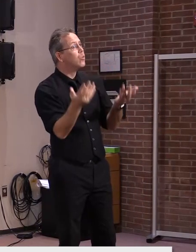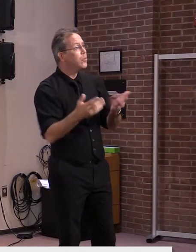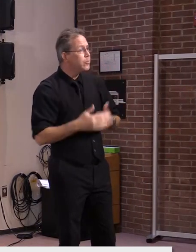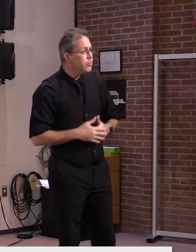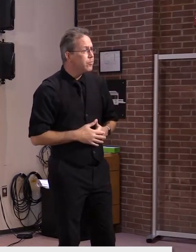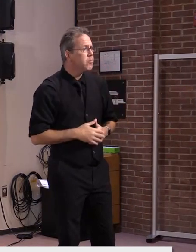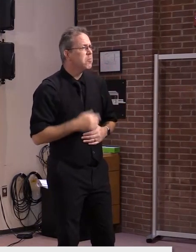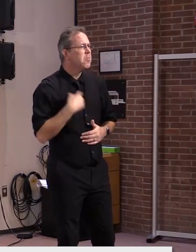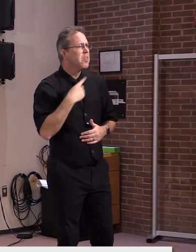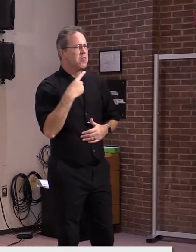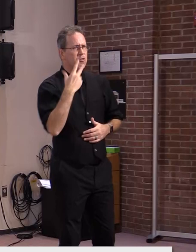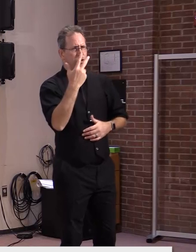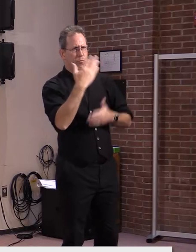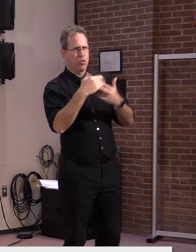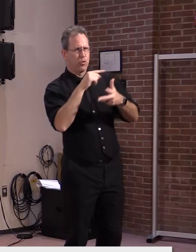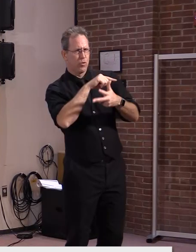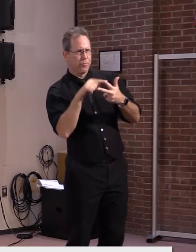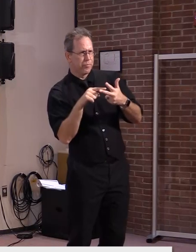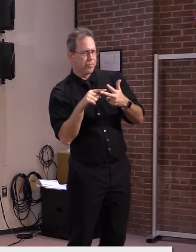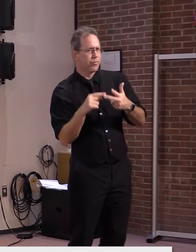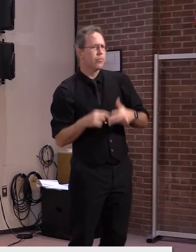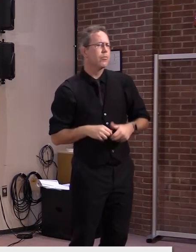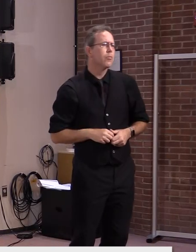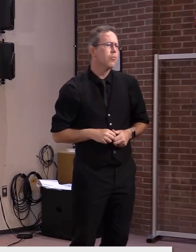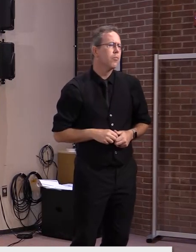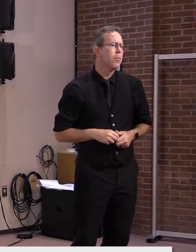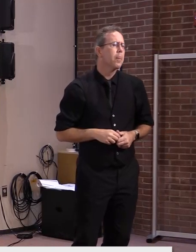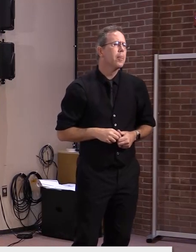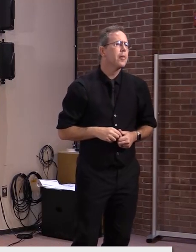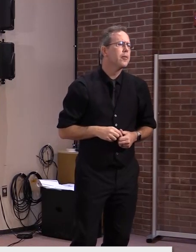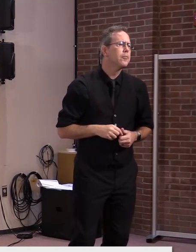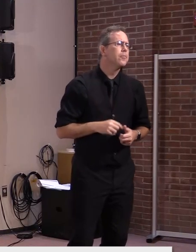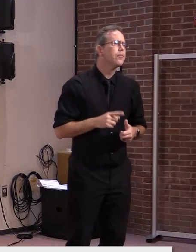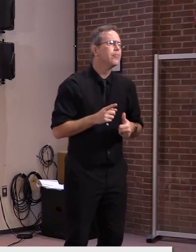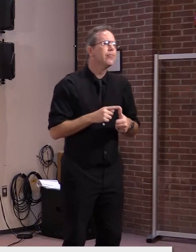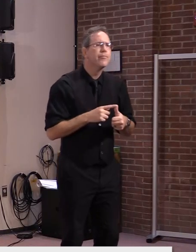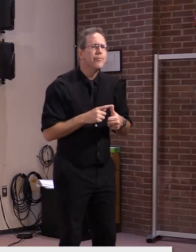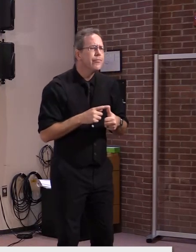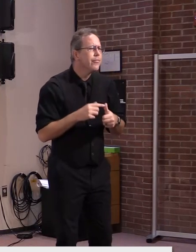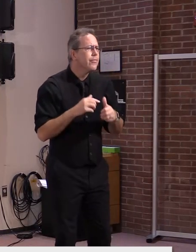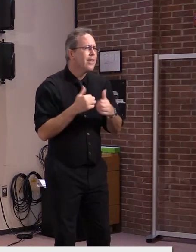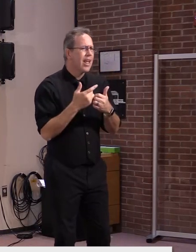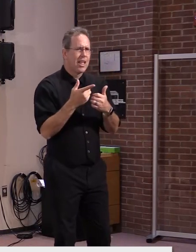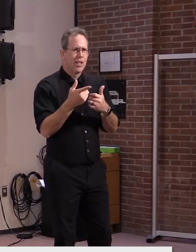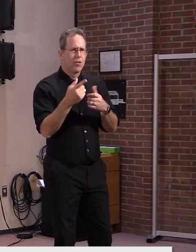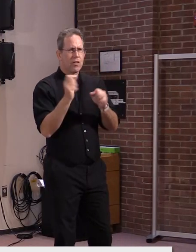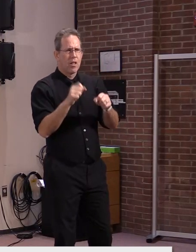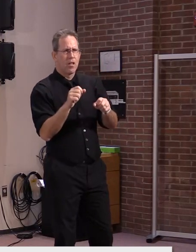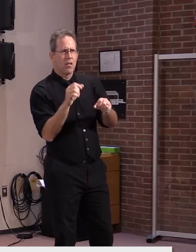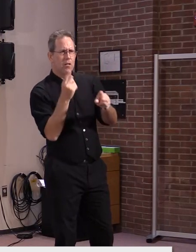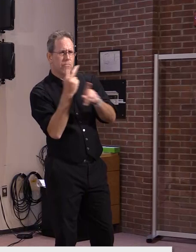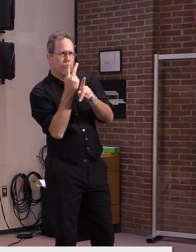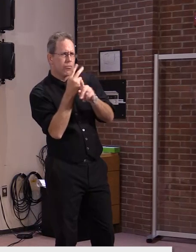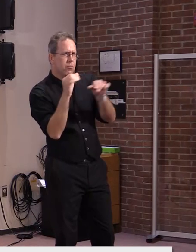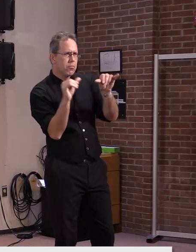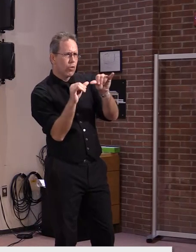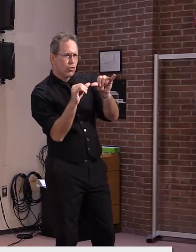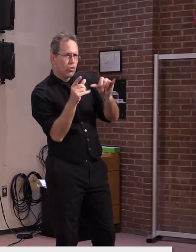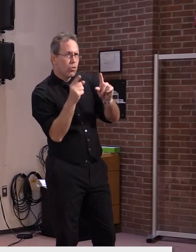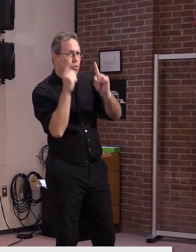First, what are the benchmarks that we are going to set